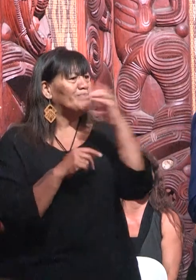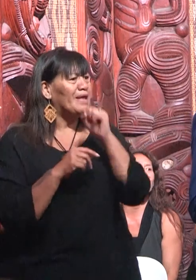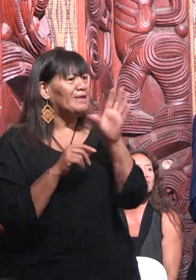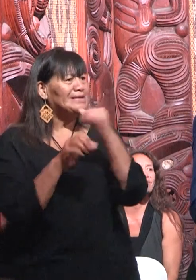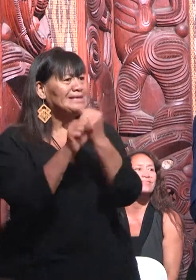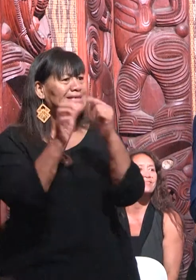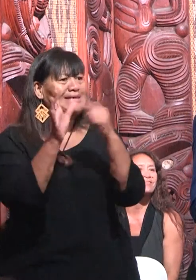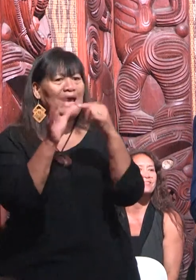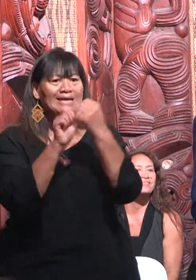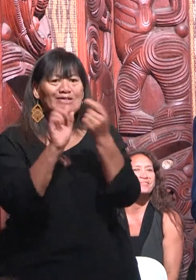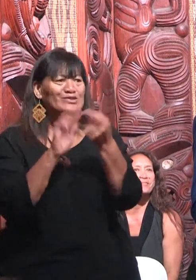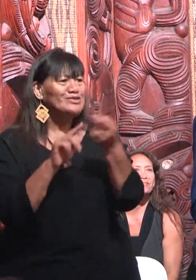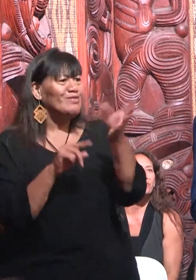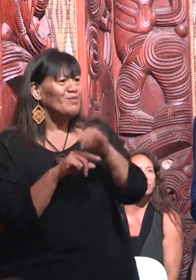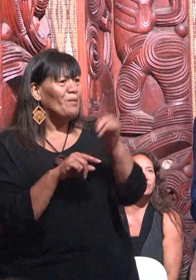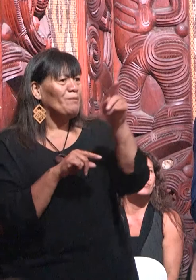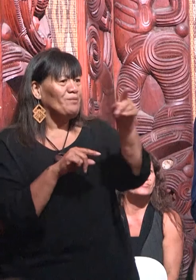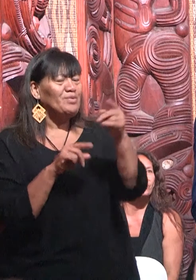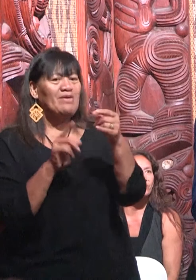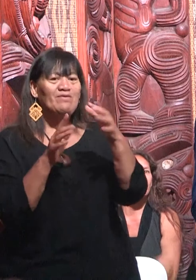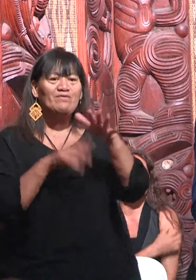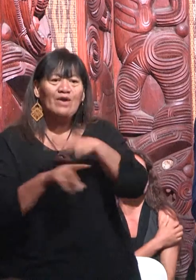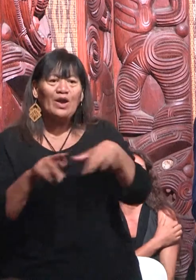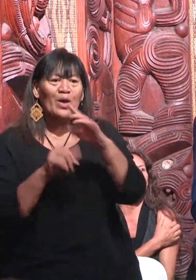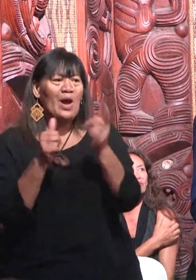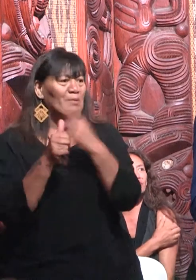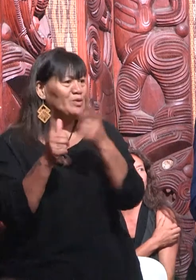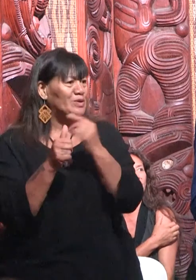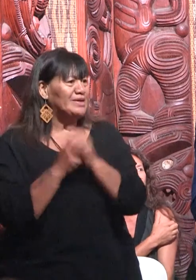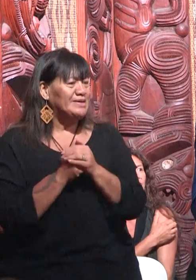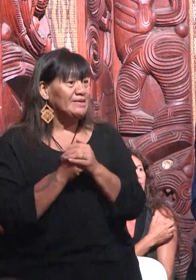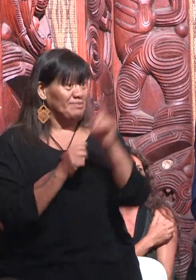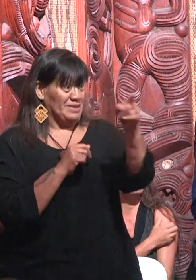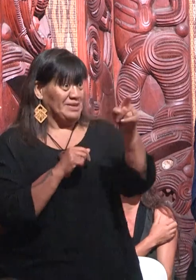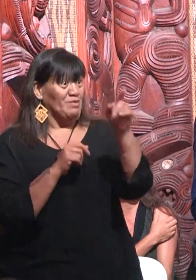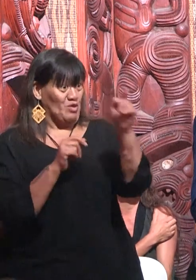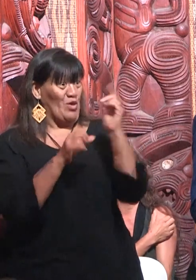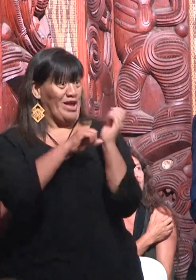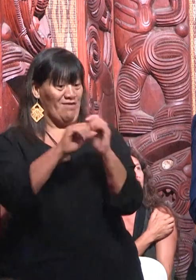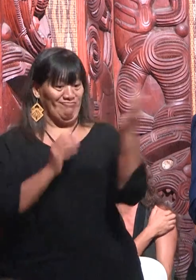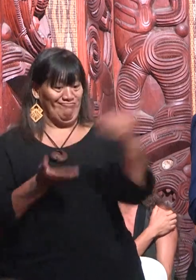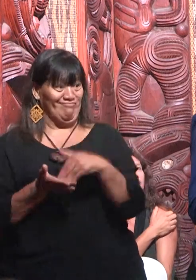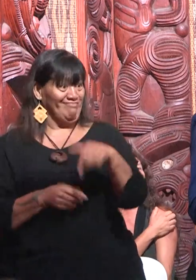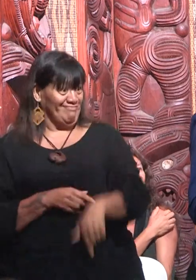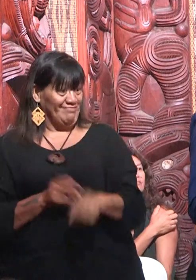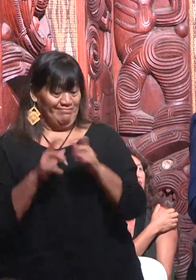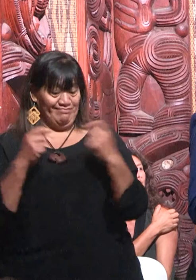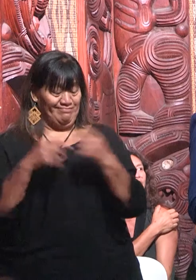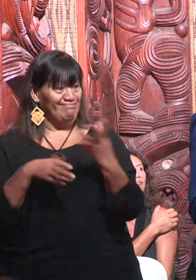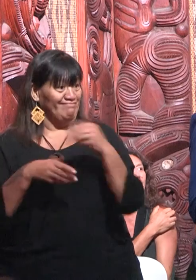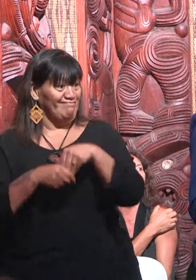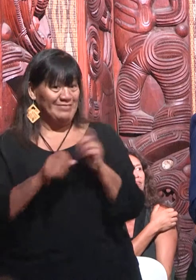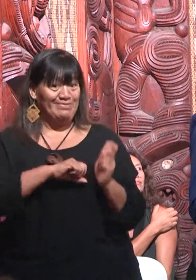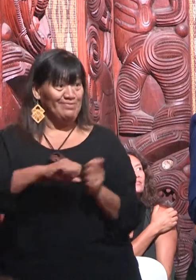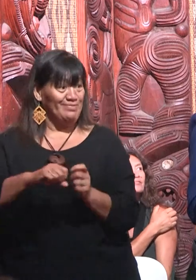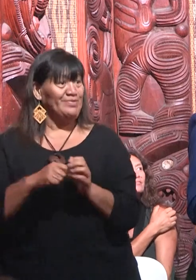Apanui. George Waititi came to this area to carve as part of the team.